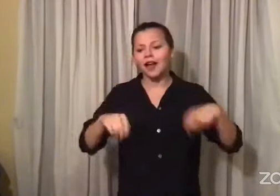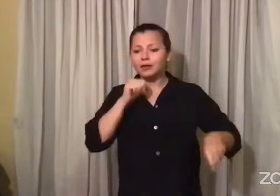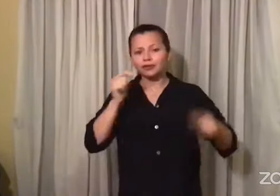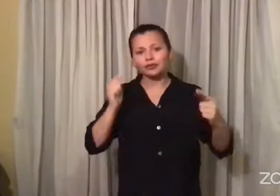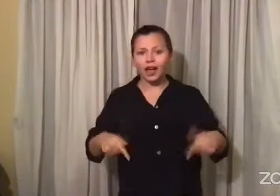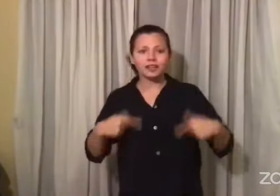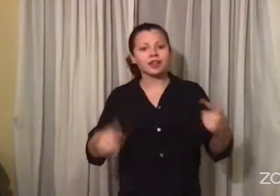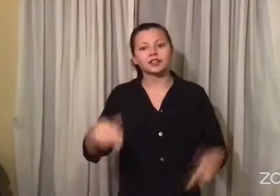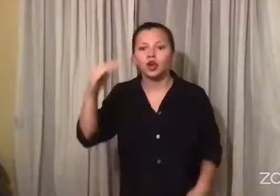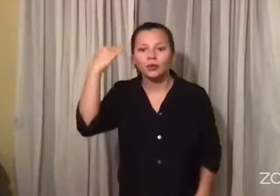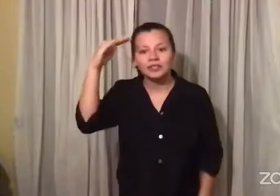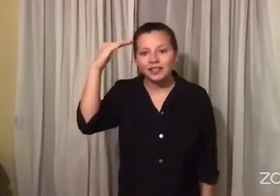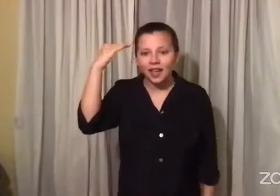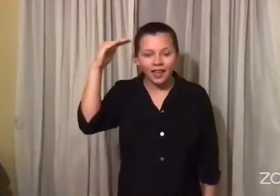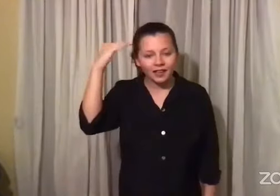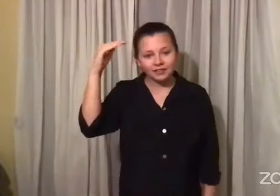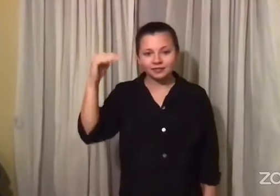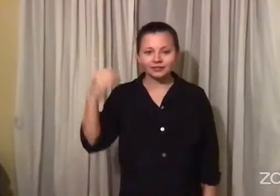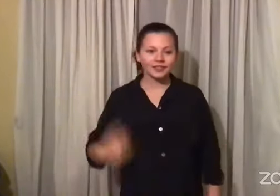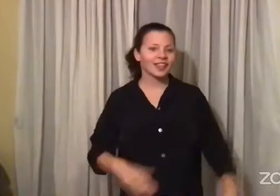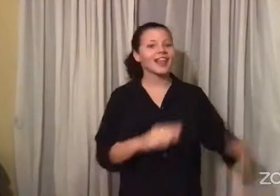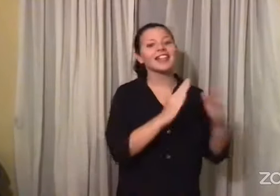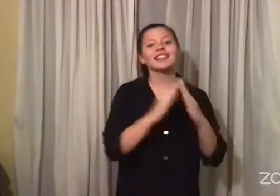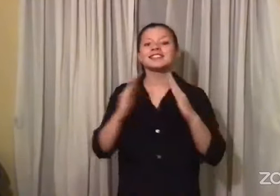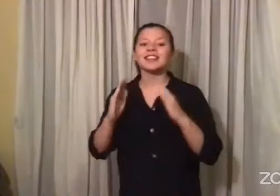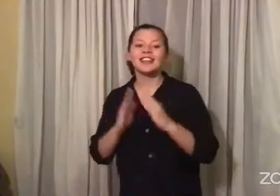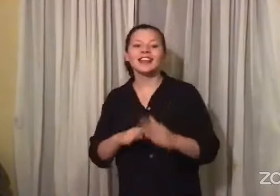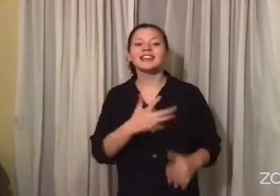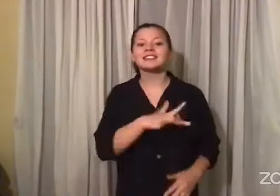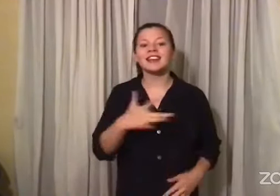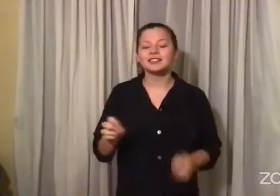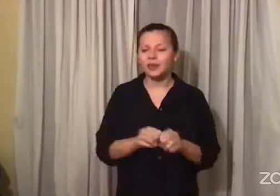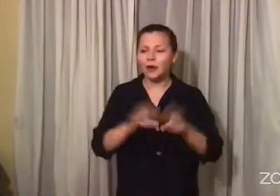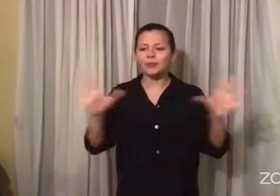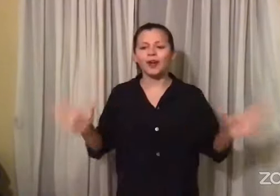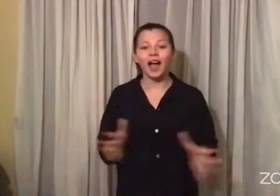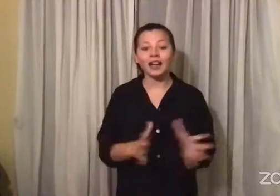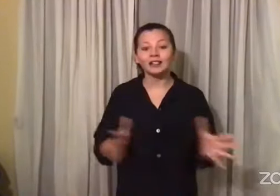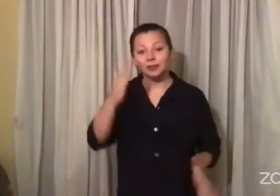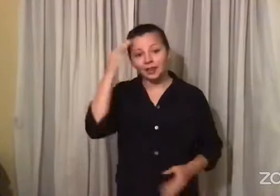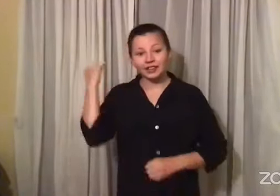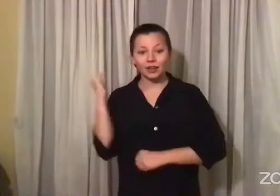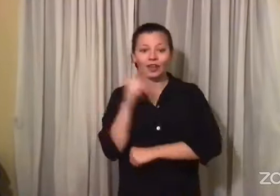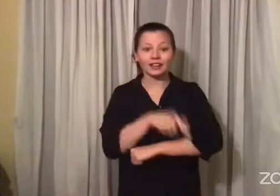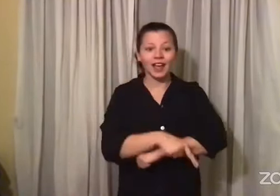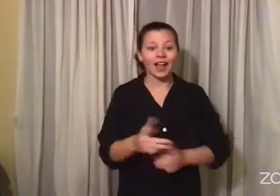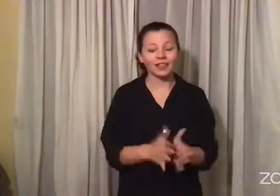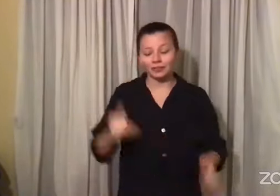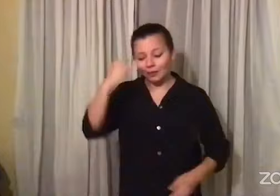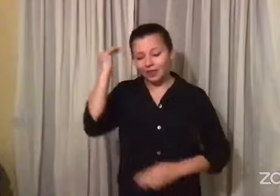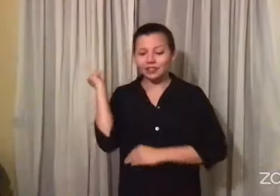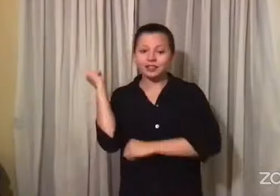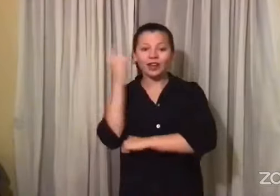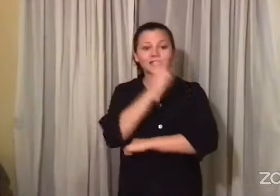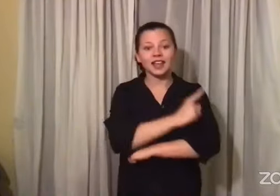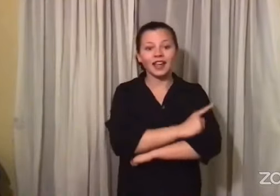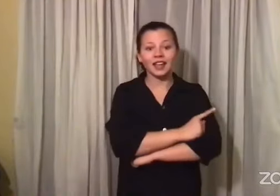I'm just trying not to go insane. And the city shining so bright, so many dark nights, so many dark days.